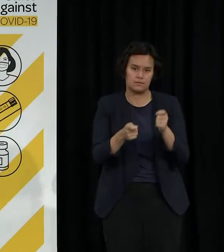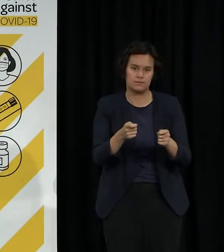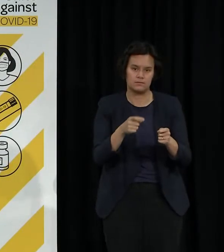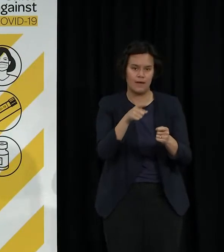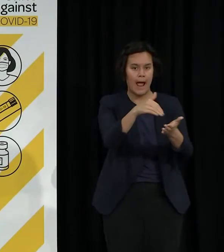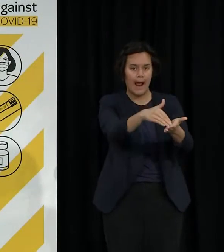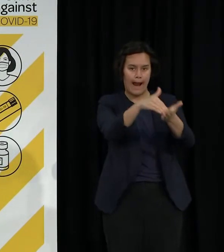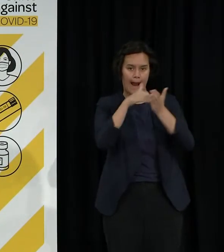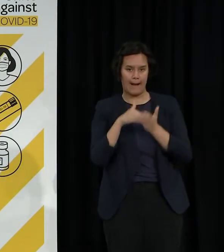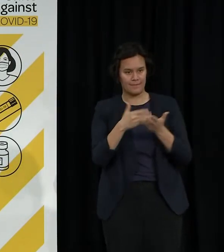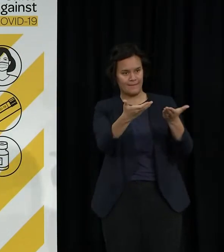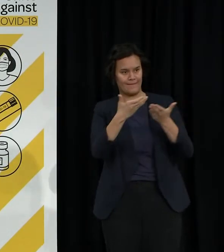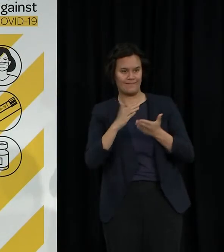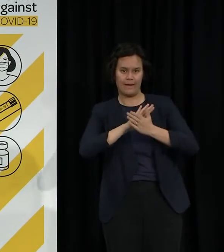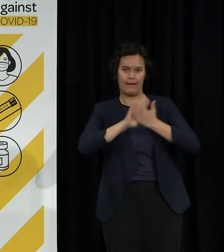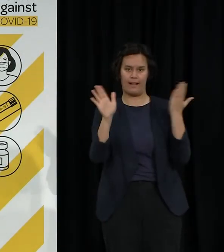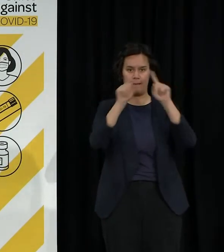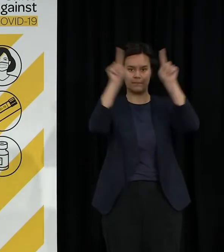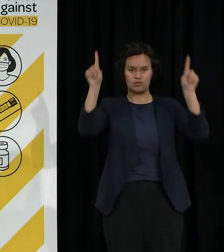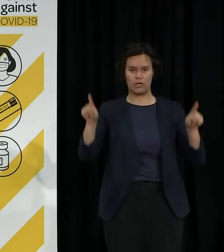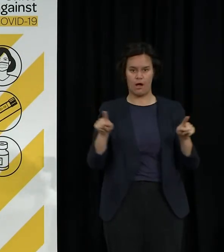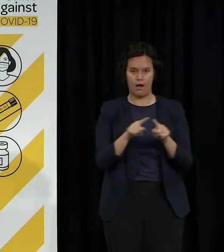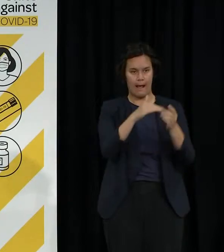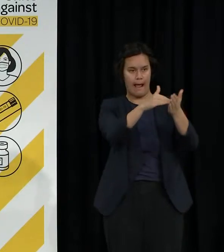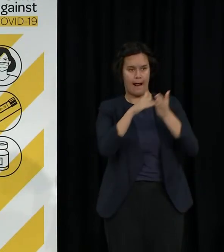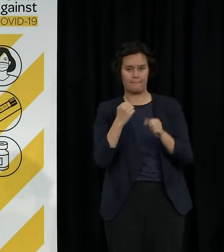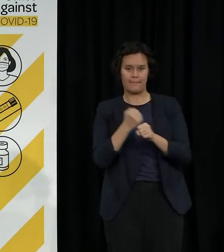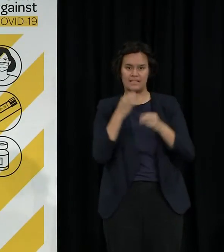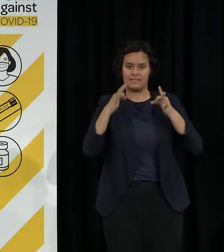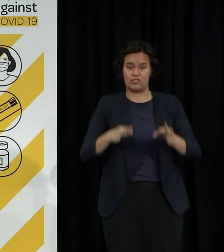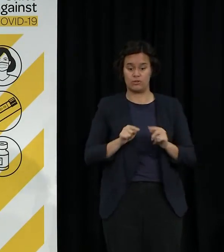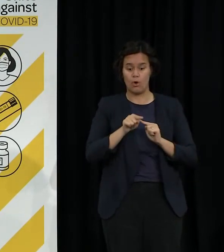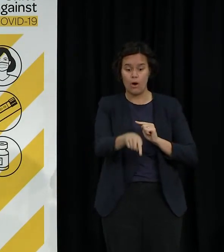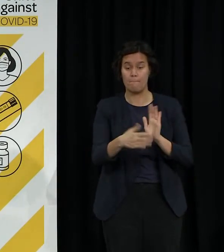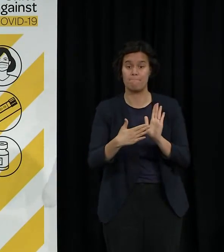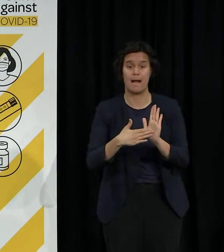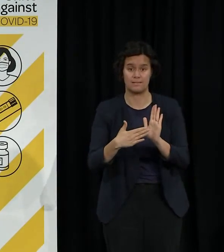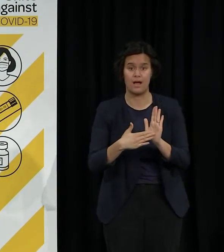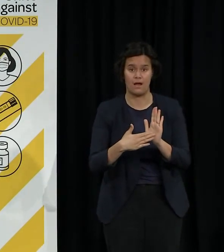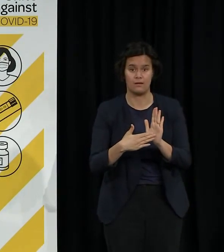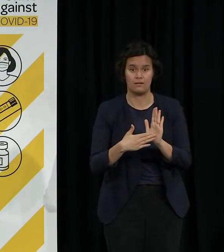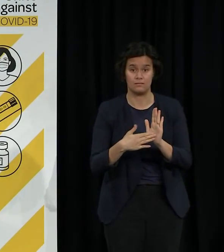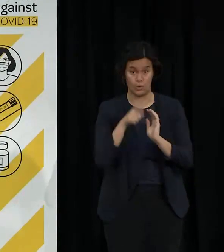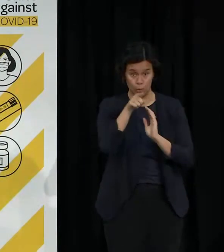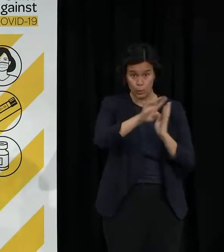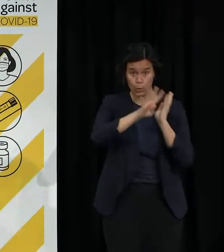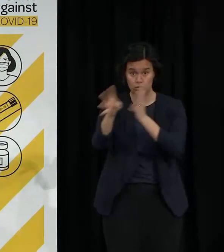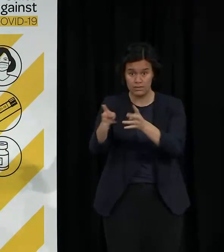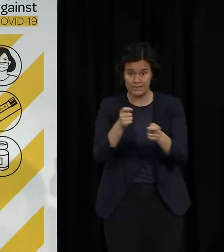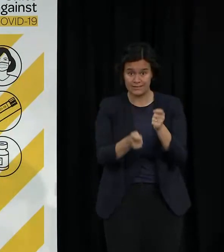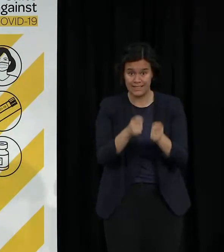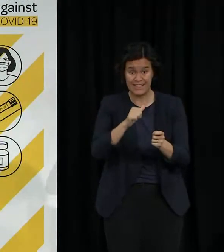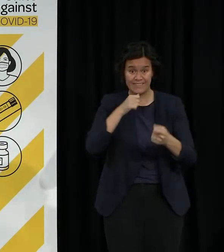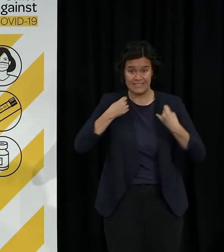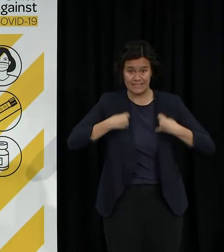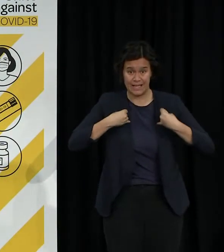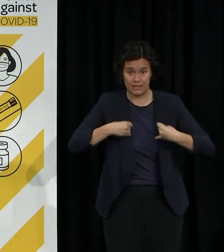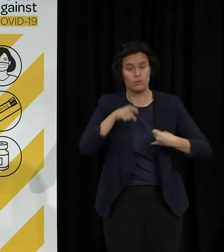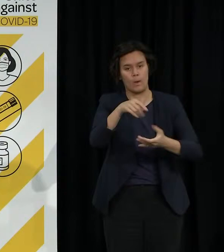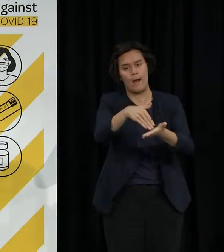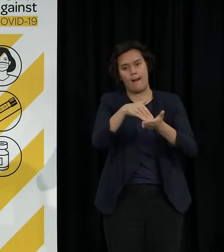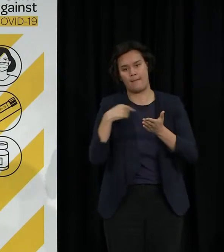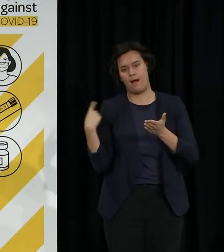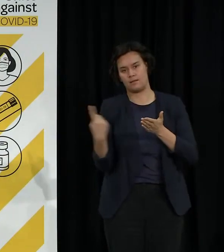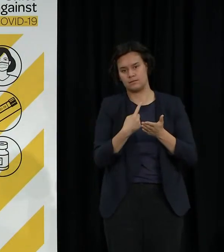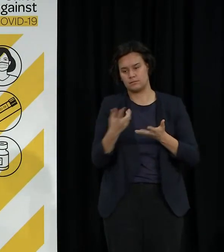decisions on Monday, is our confidence that we are getting the level of testing we need to understand that we continue to have this outbreak